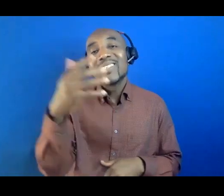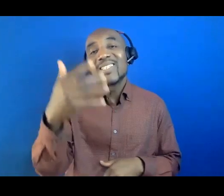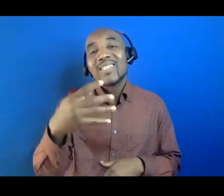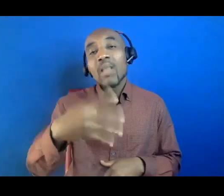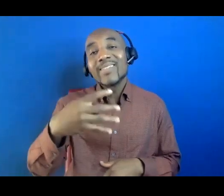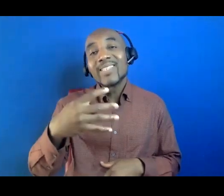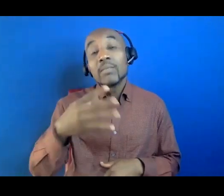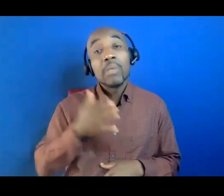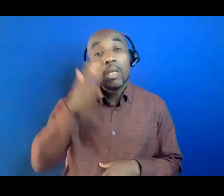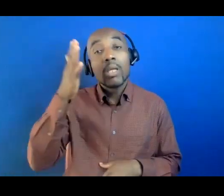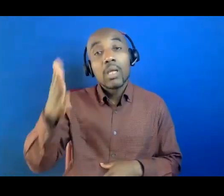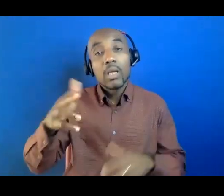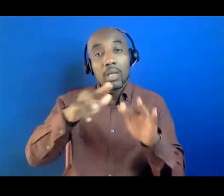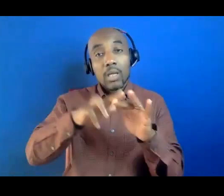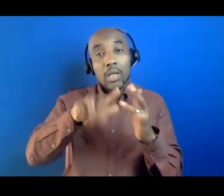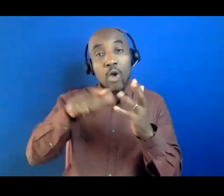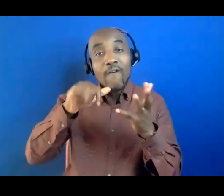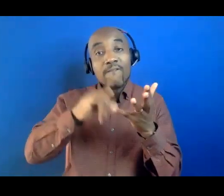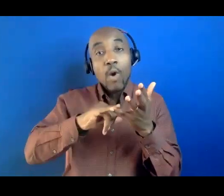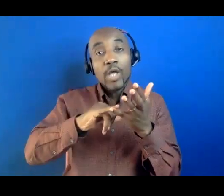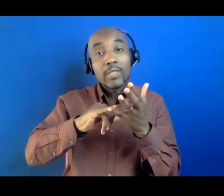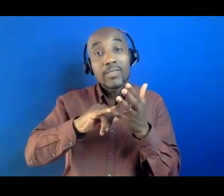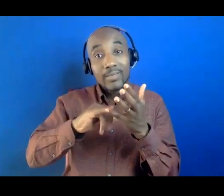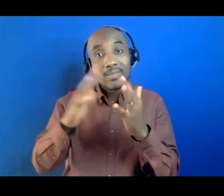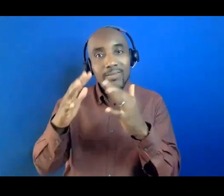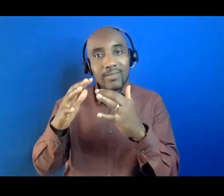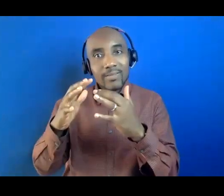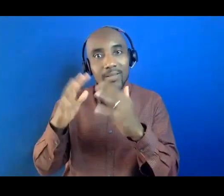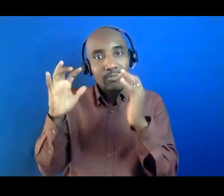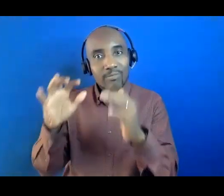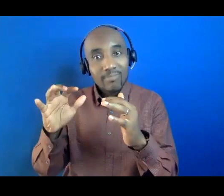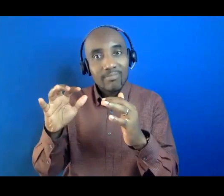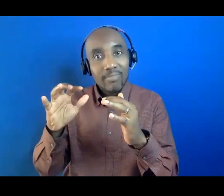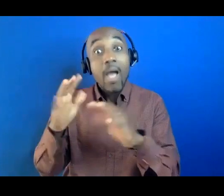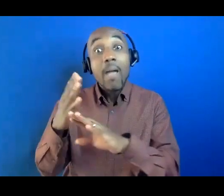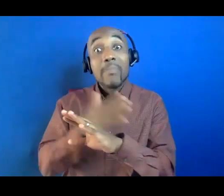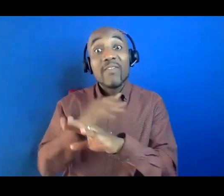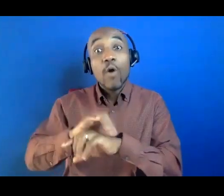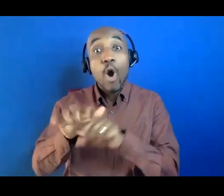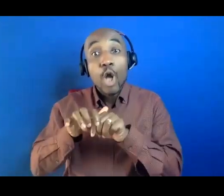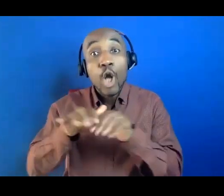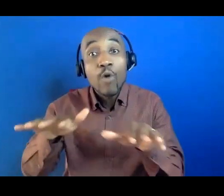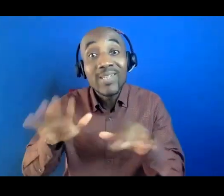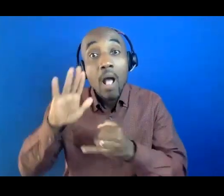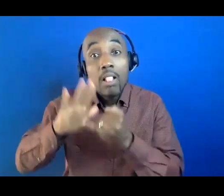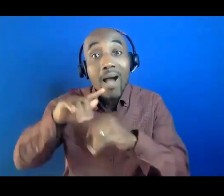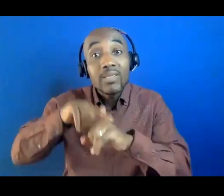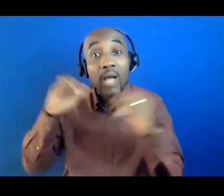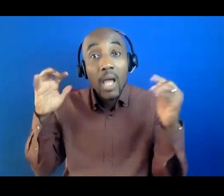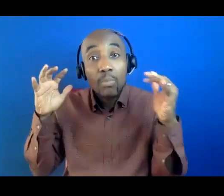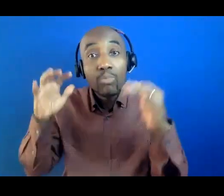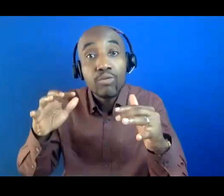to Focus before the pandemic. And actually, that was the last time that we gathered as a network of churches